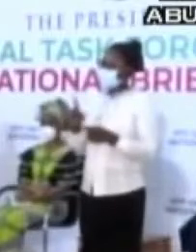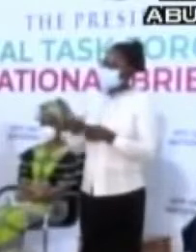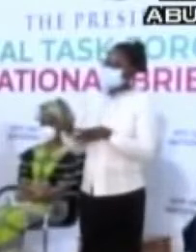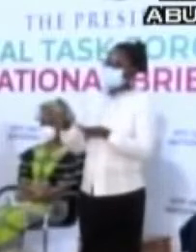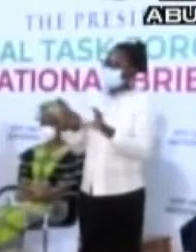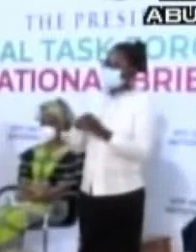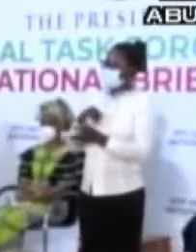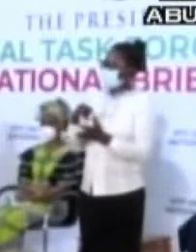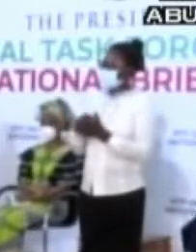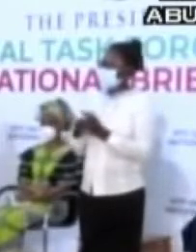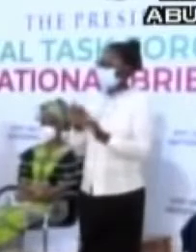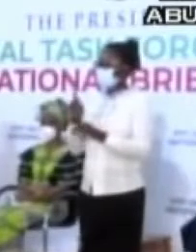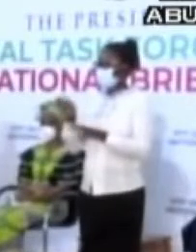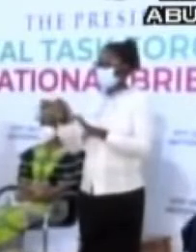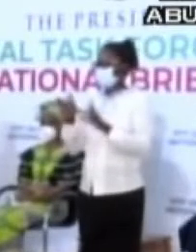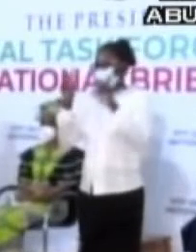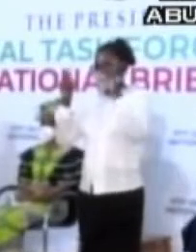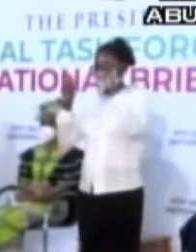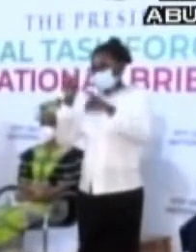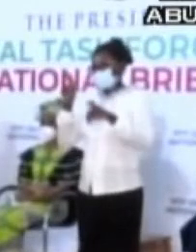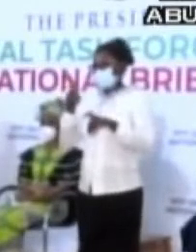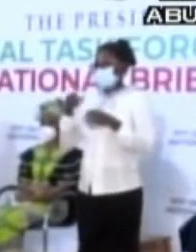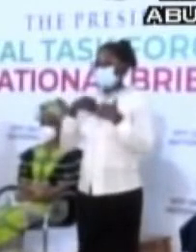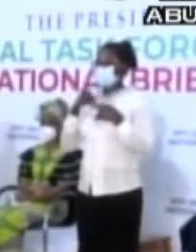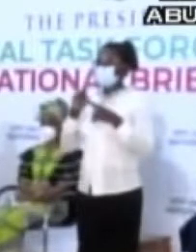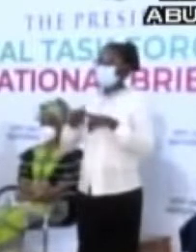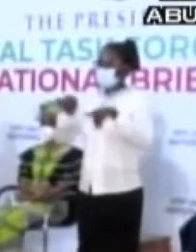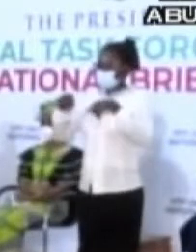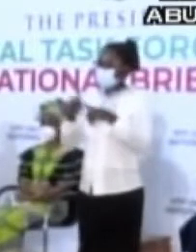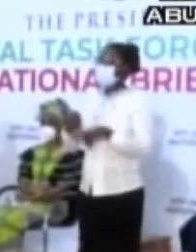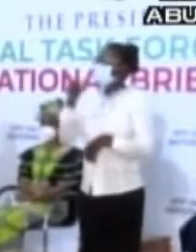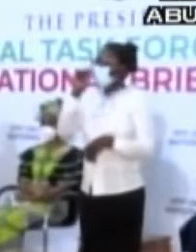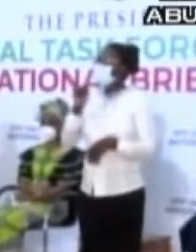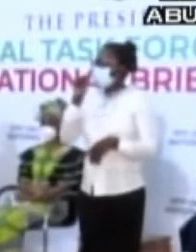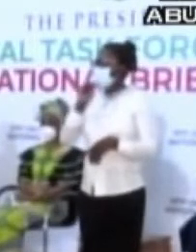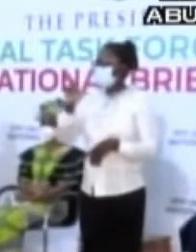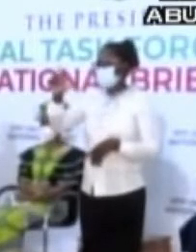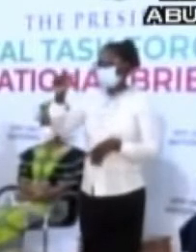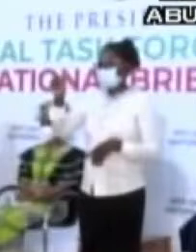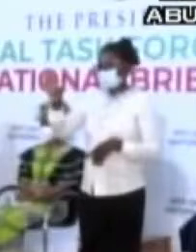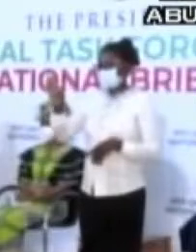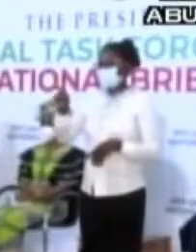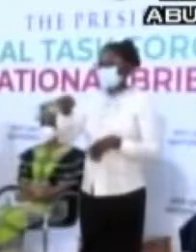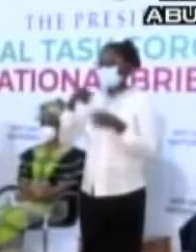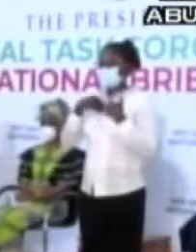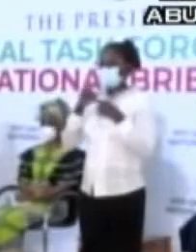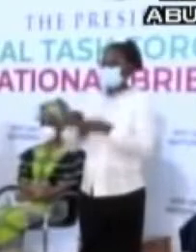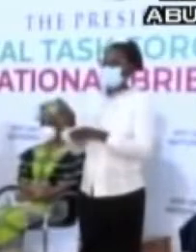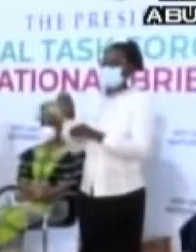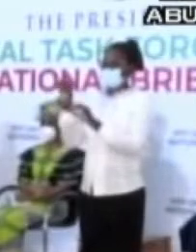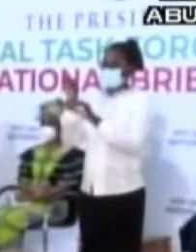if you need a test, you have to go through the travel portal. You have to enter your details,